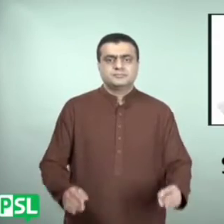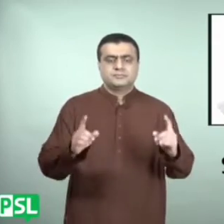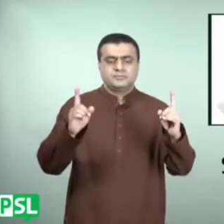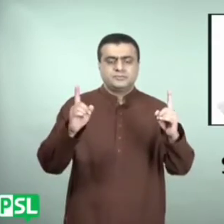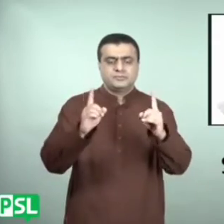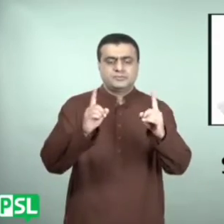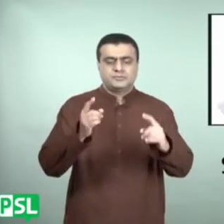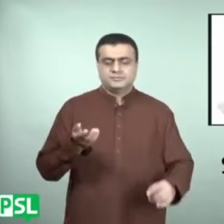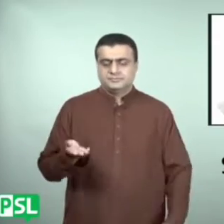chhota kafcha,